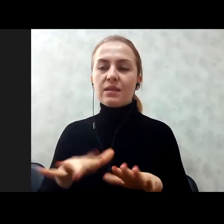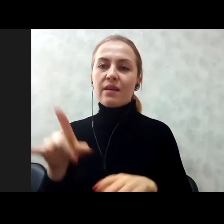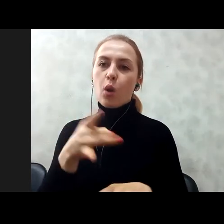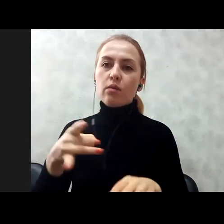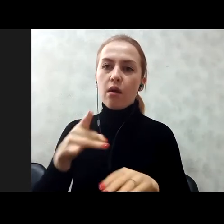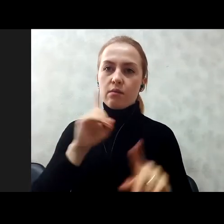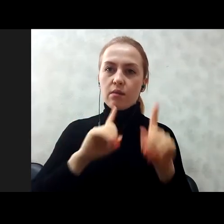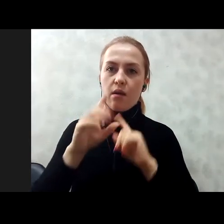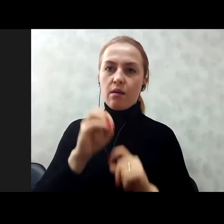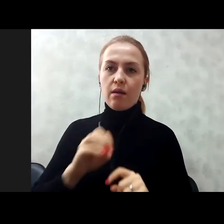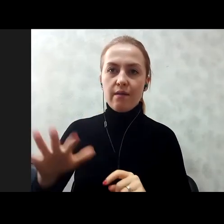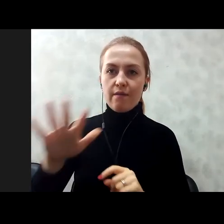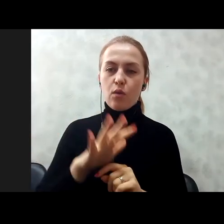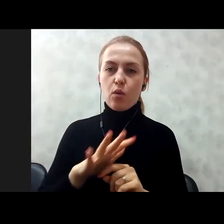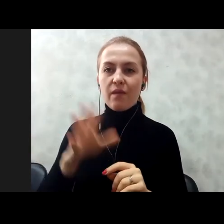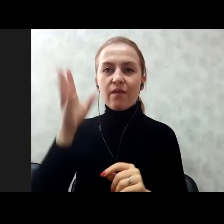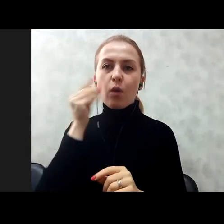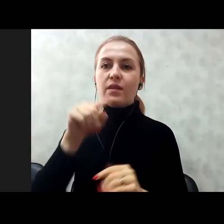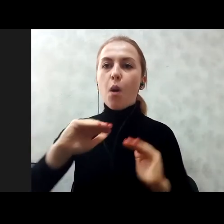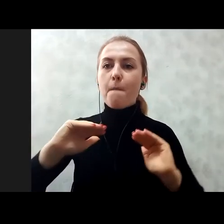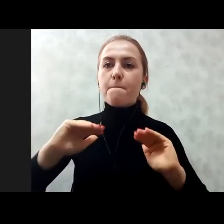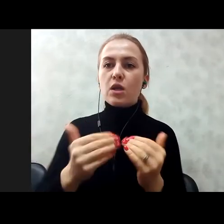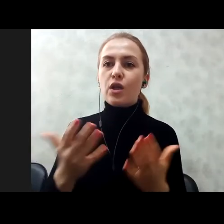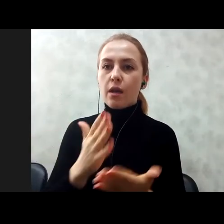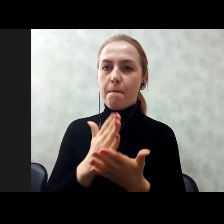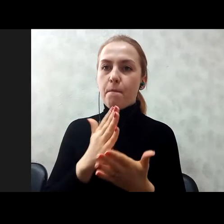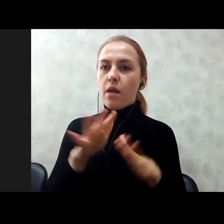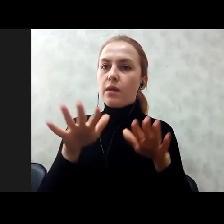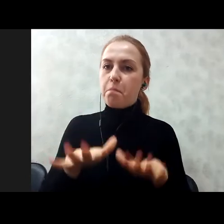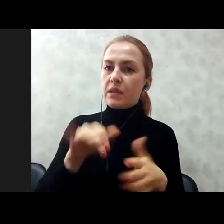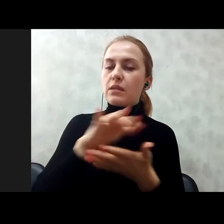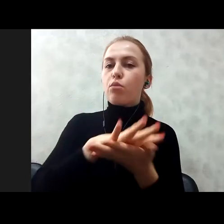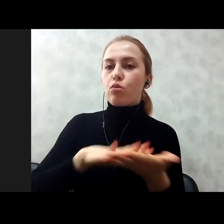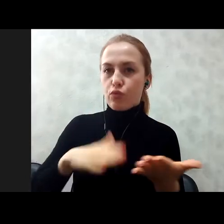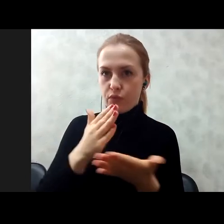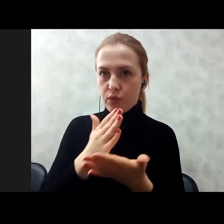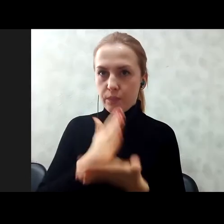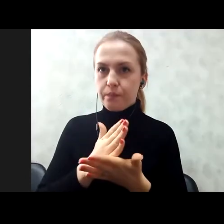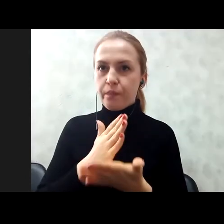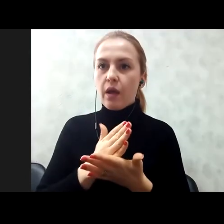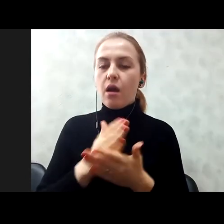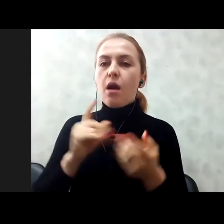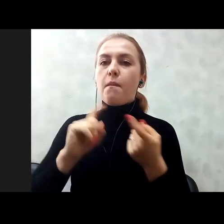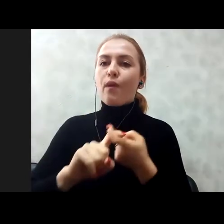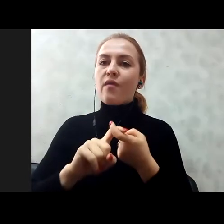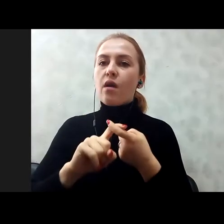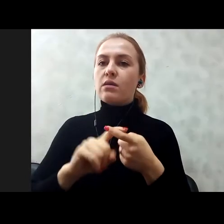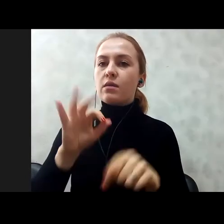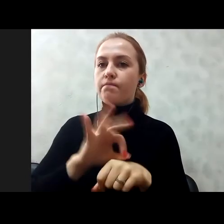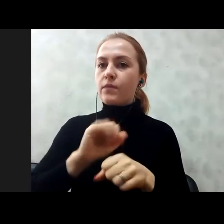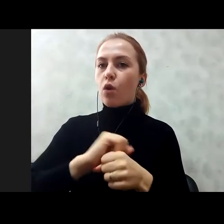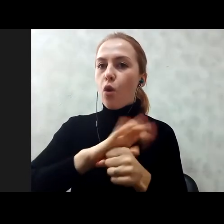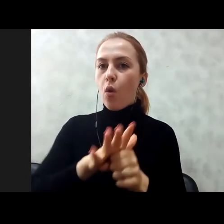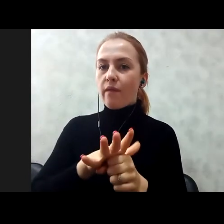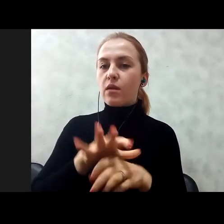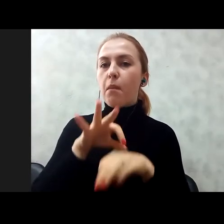the upcoming changes in the legislation. So given all of the restrictions and limitations related to